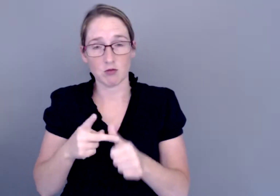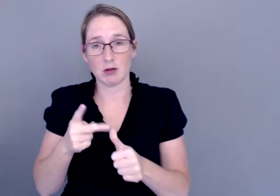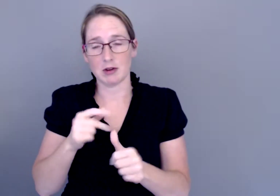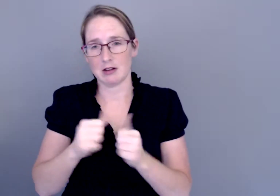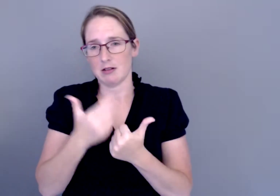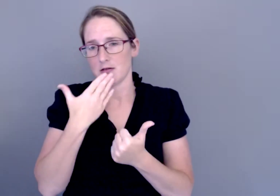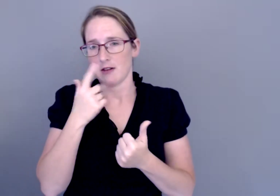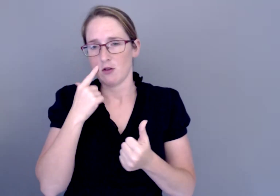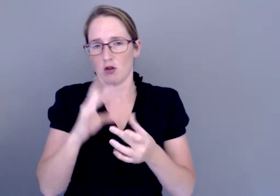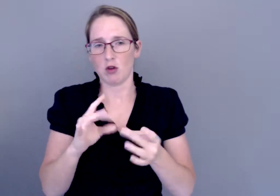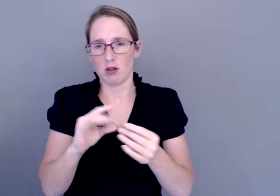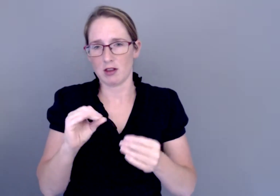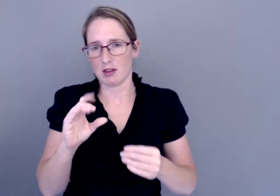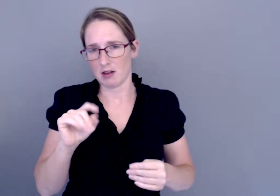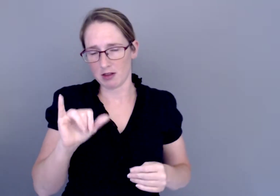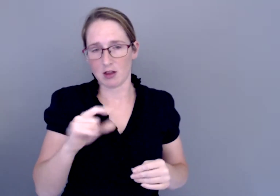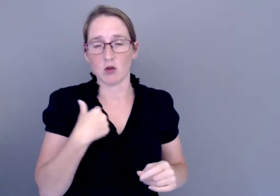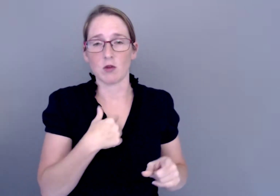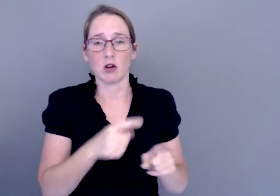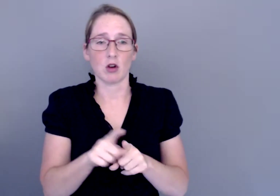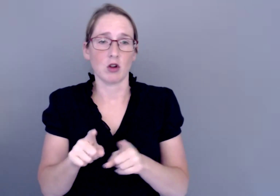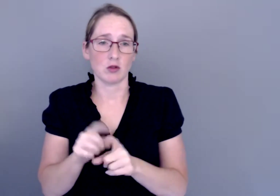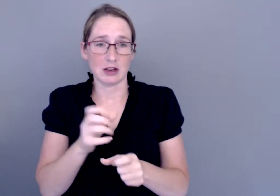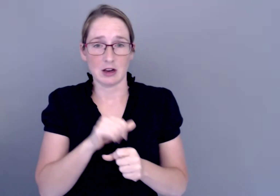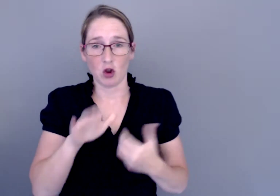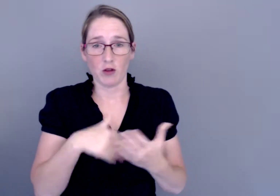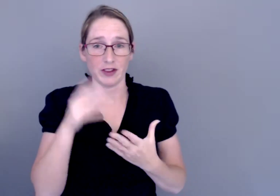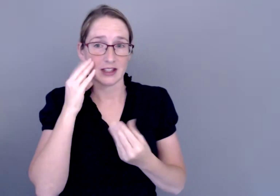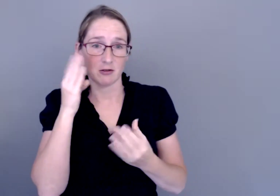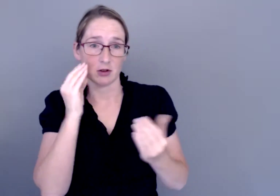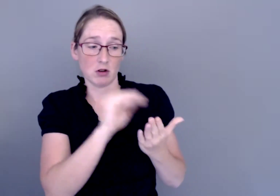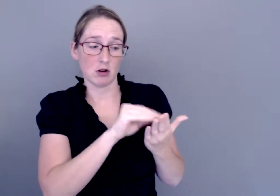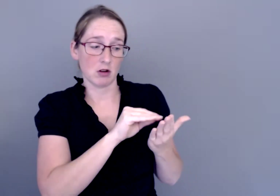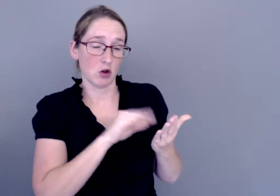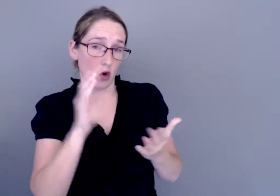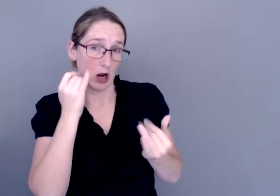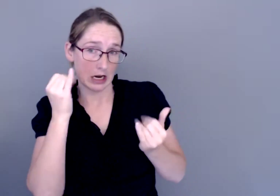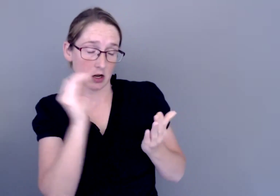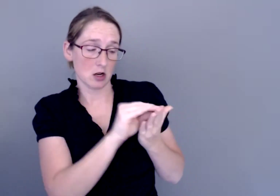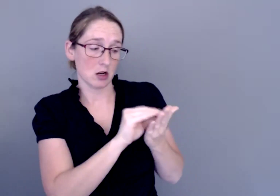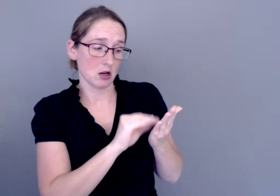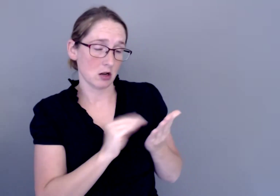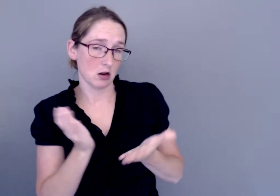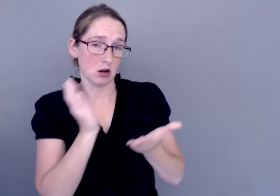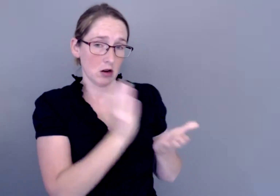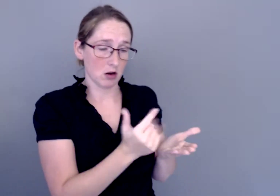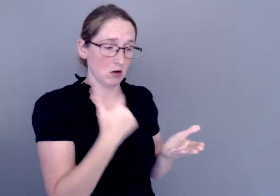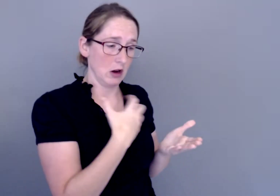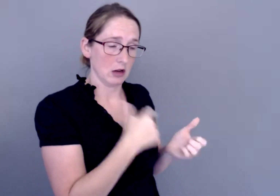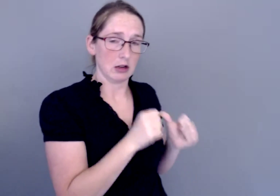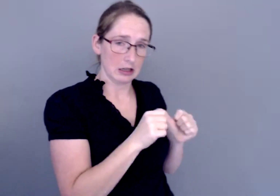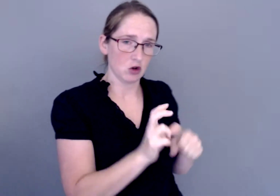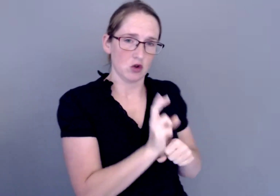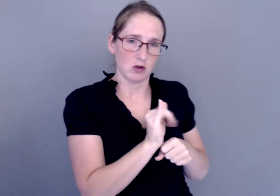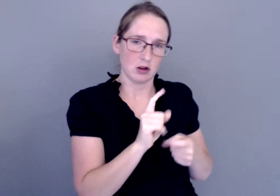out. And we are taking this information back, the thoughts and ideas that you're sharing, so that we can continue to use it